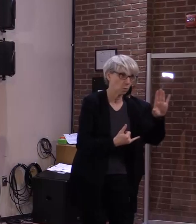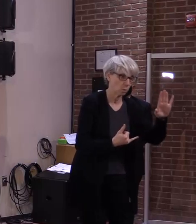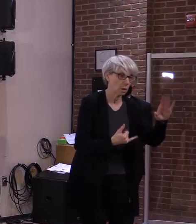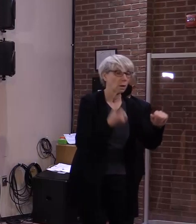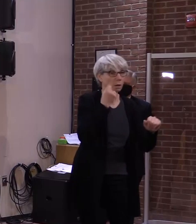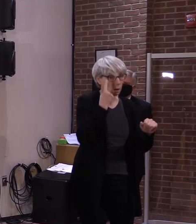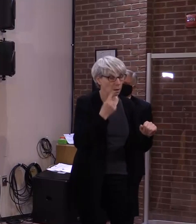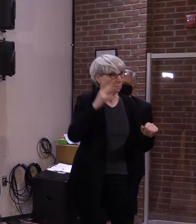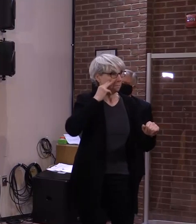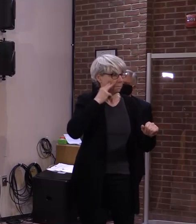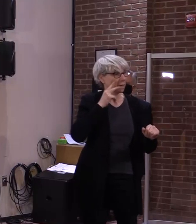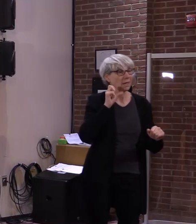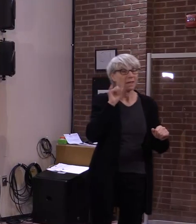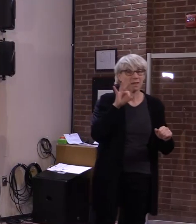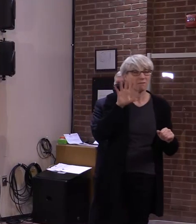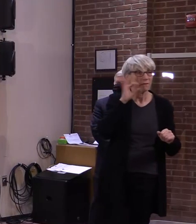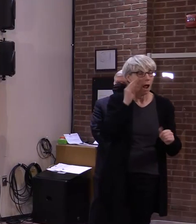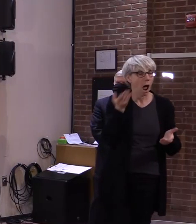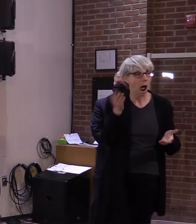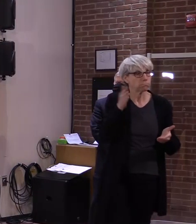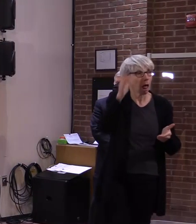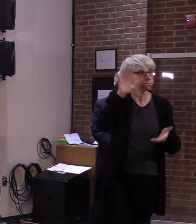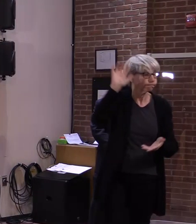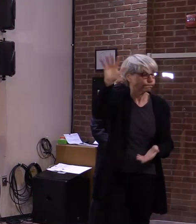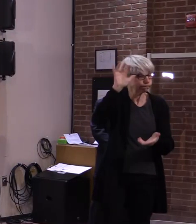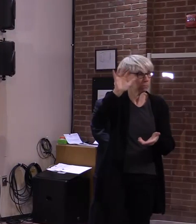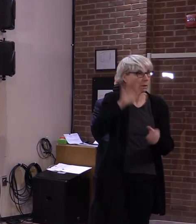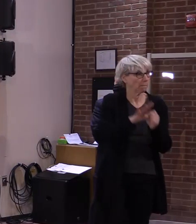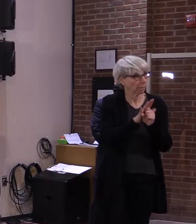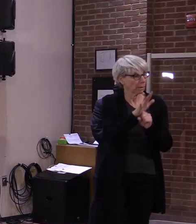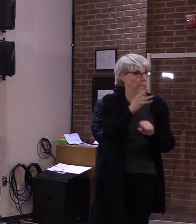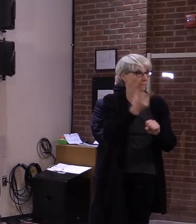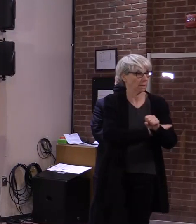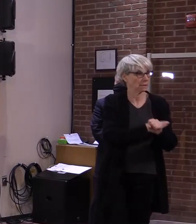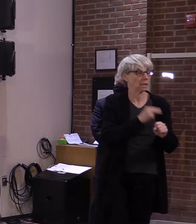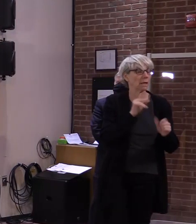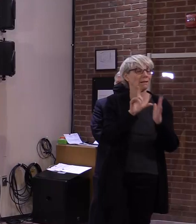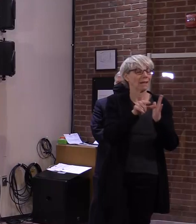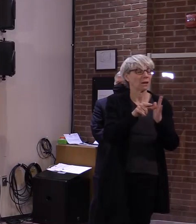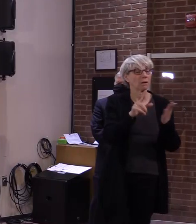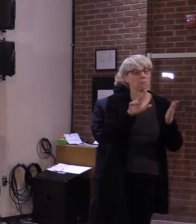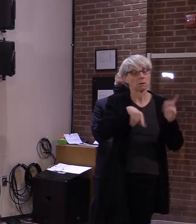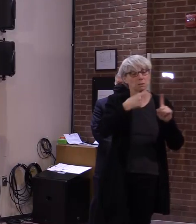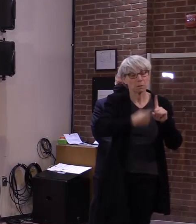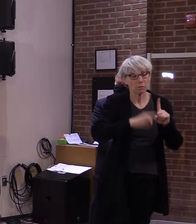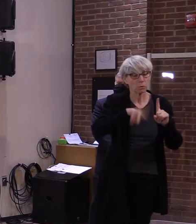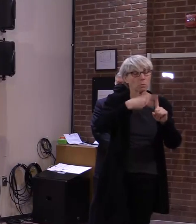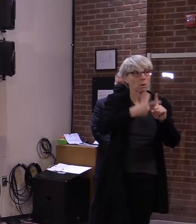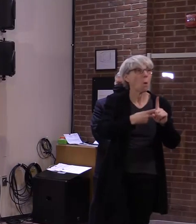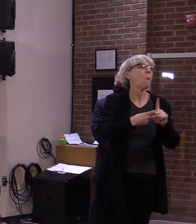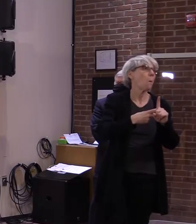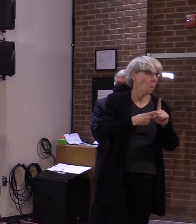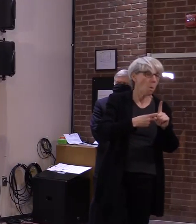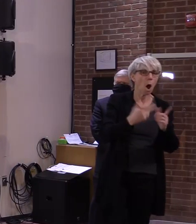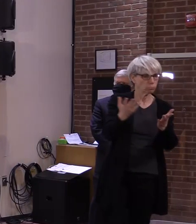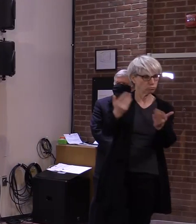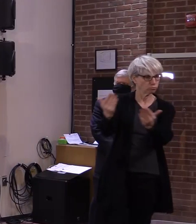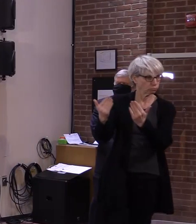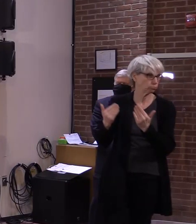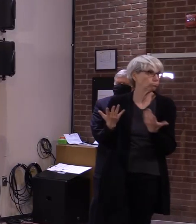on what we get for a supply when we get to the end, we may be able to fulfill that